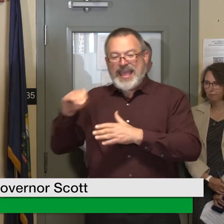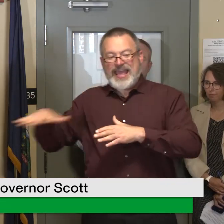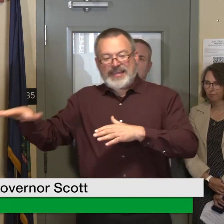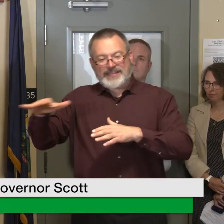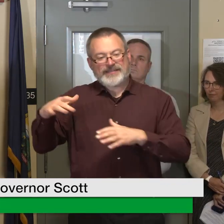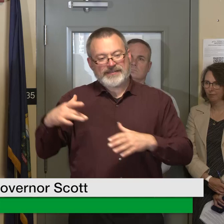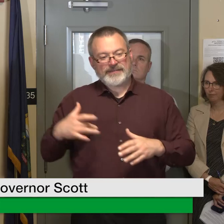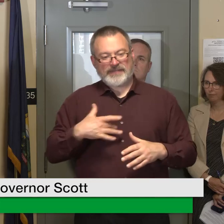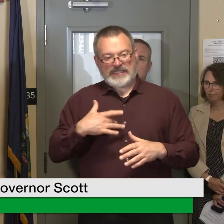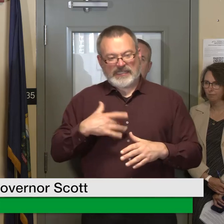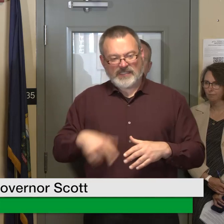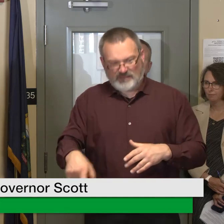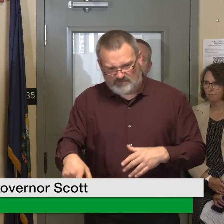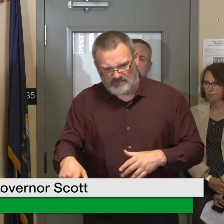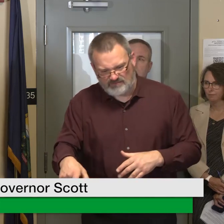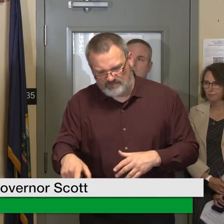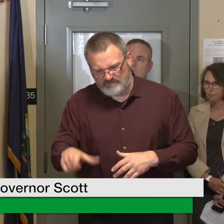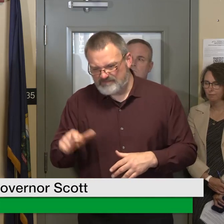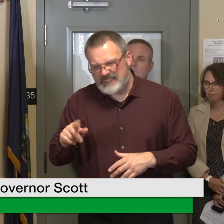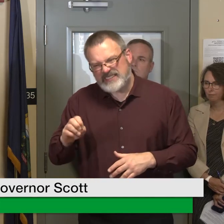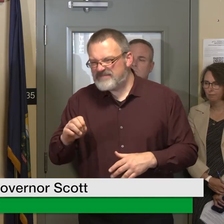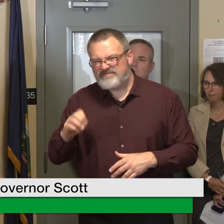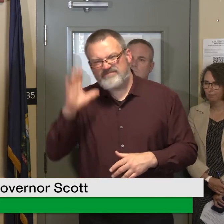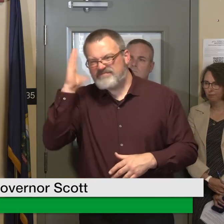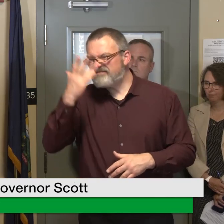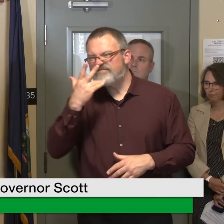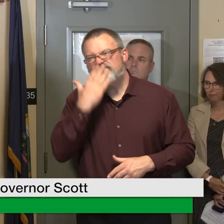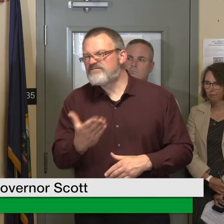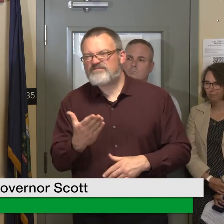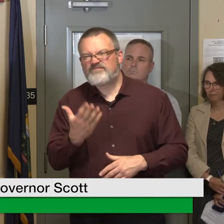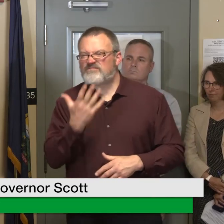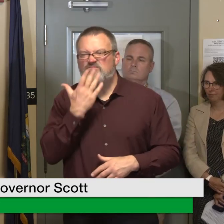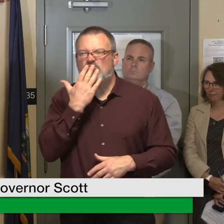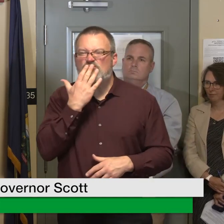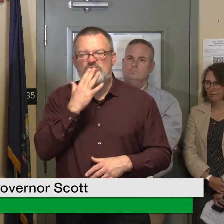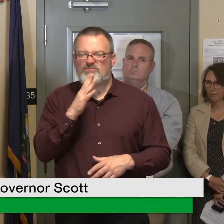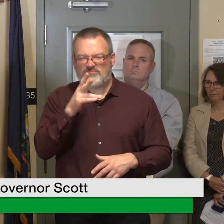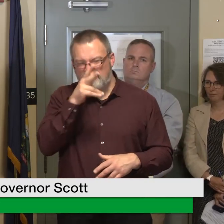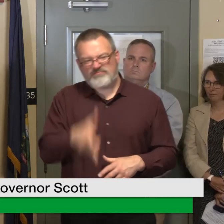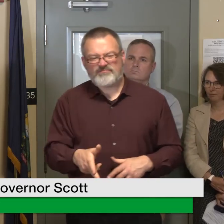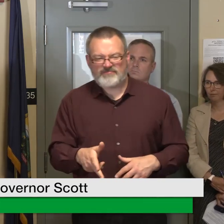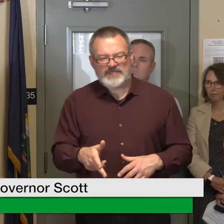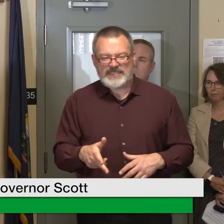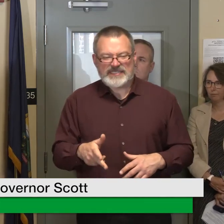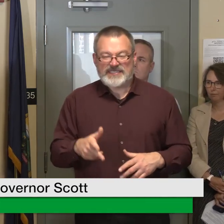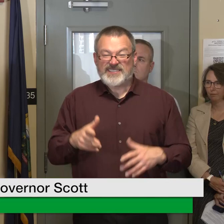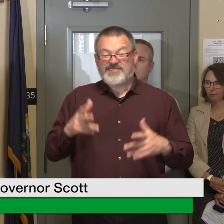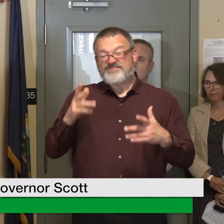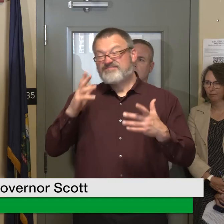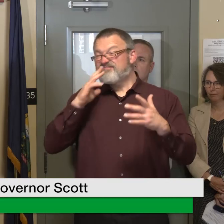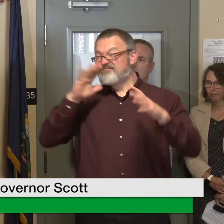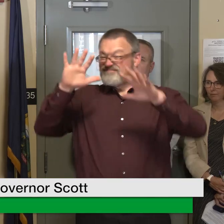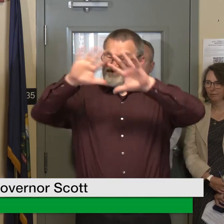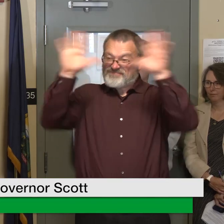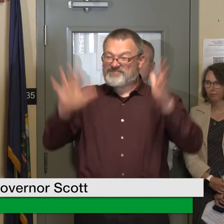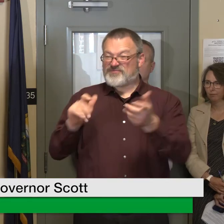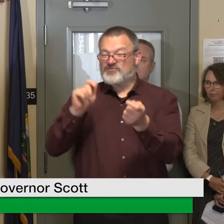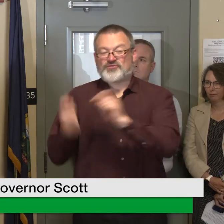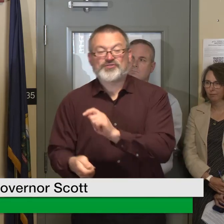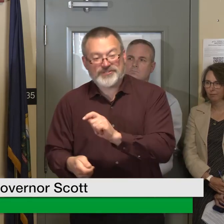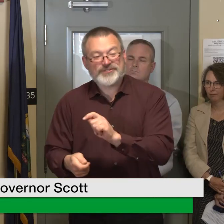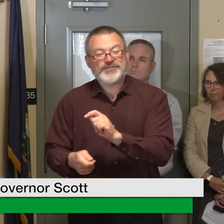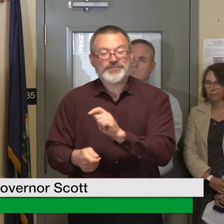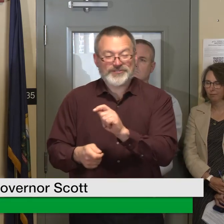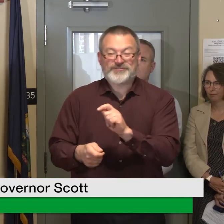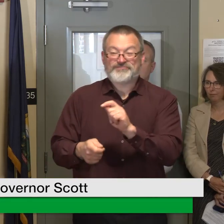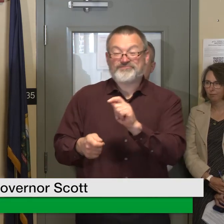never looked worse. This is a concern for us as climate change is going to continue to cause more